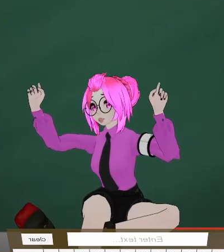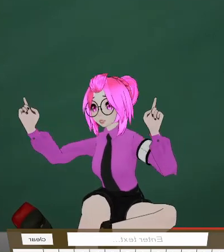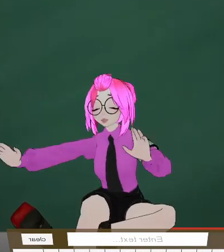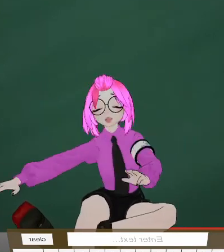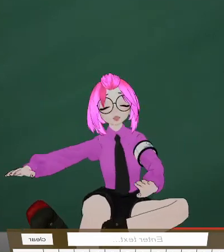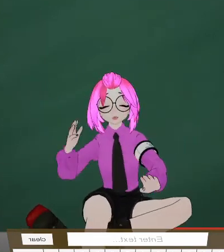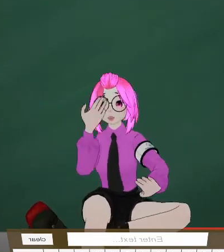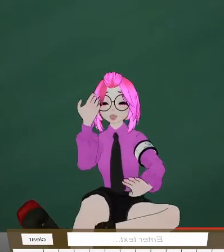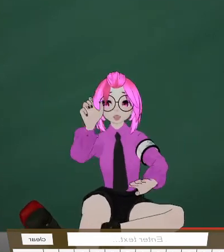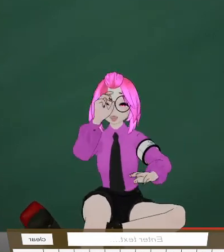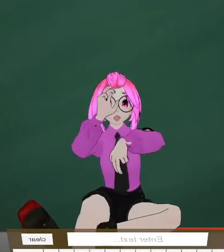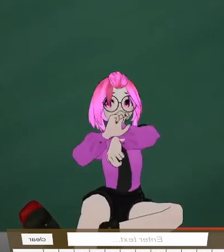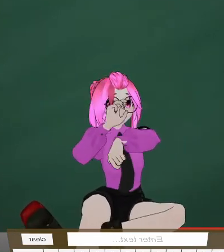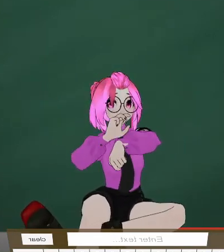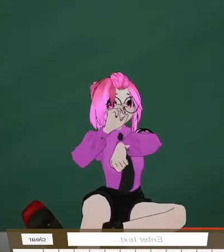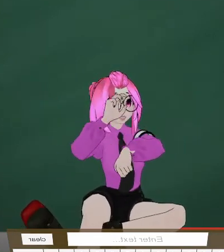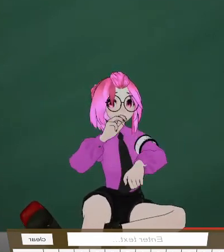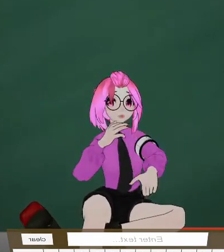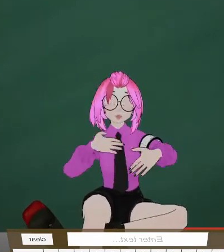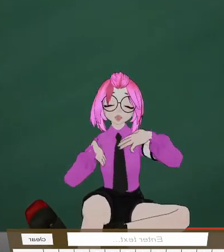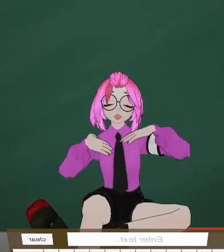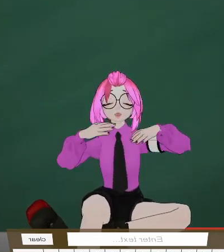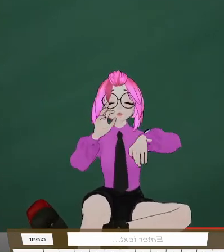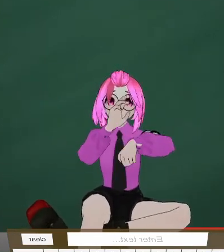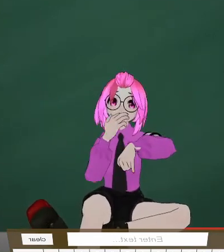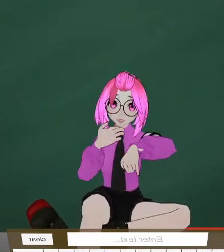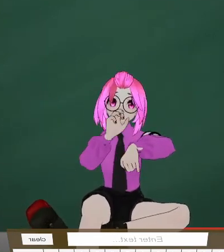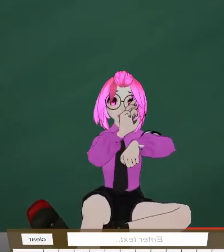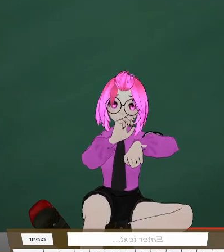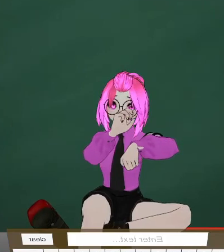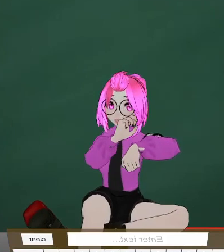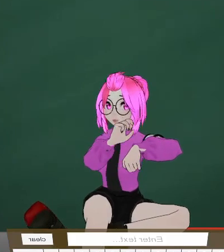you're not eating a hot church church you're having some hot cocoa